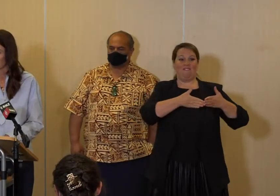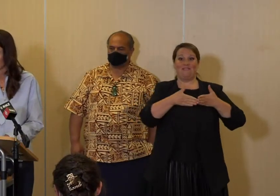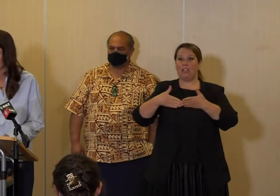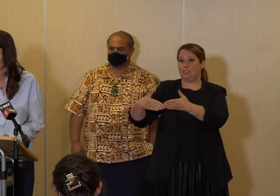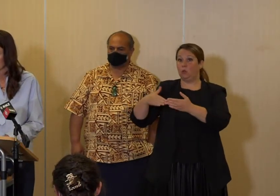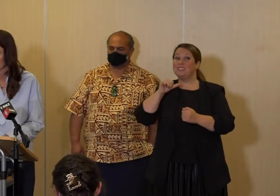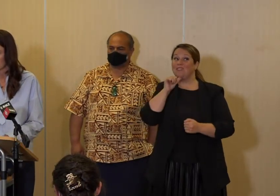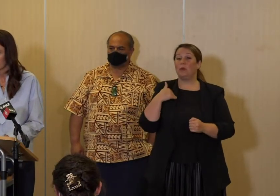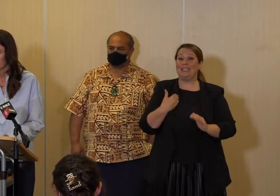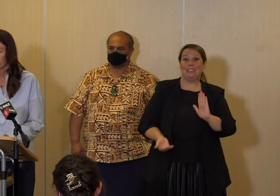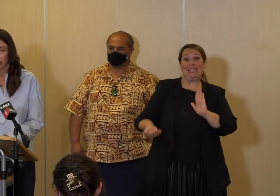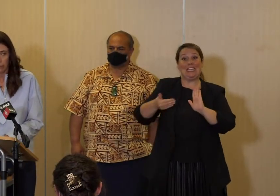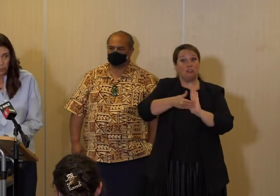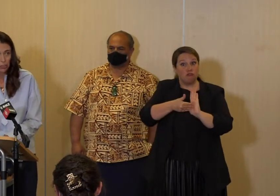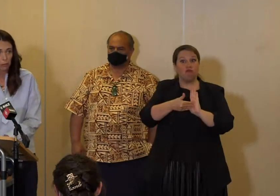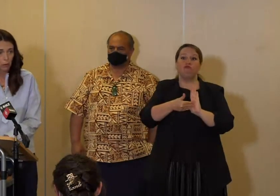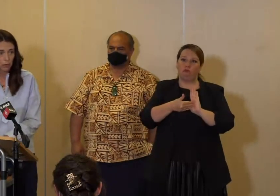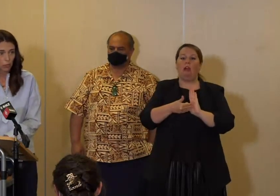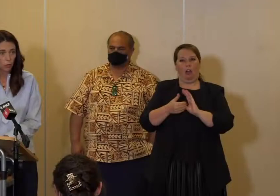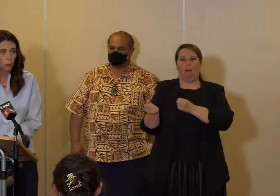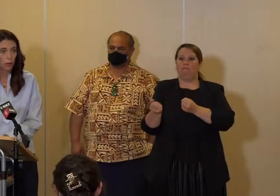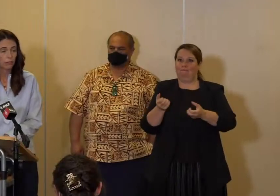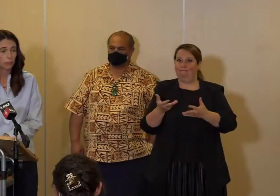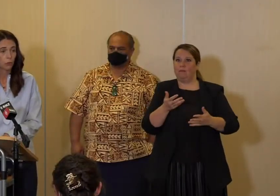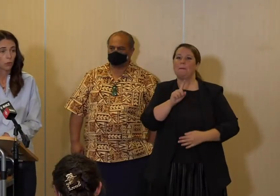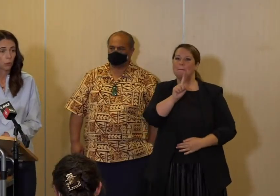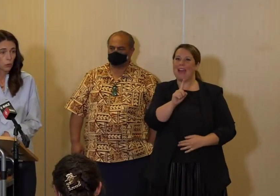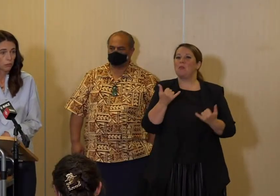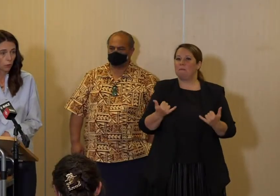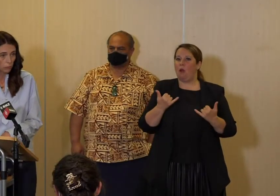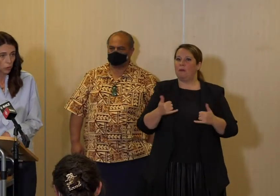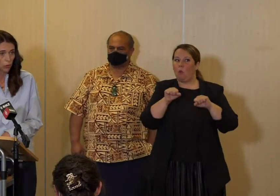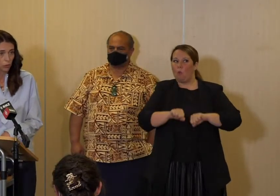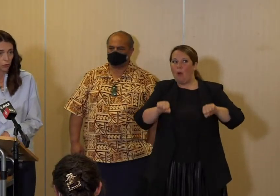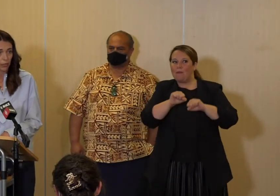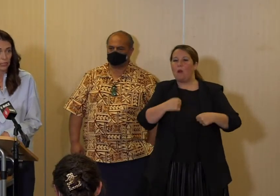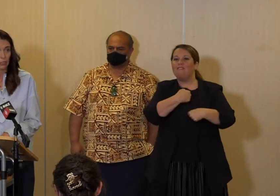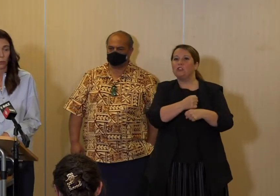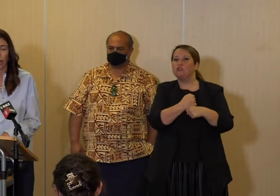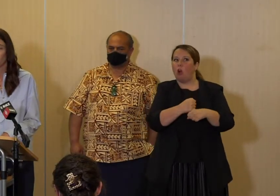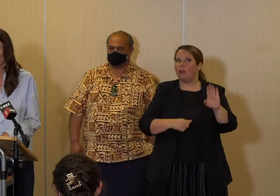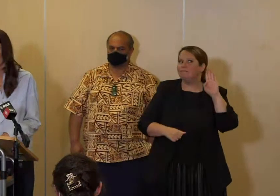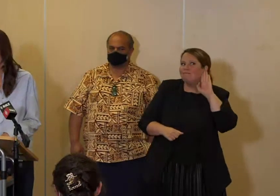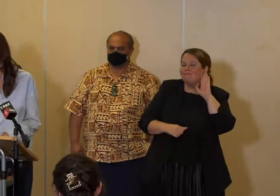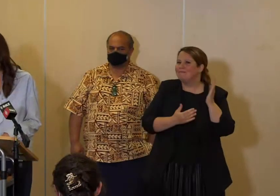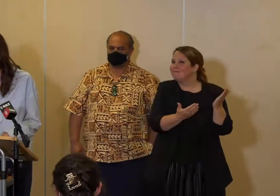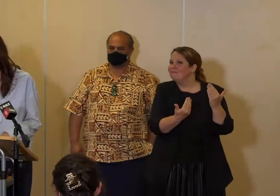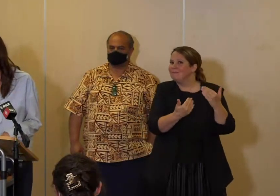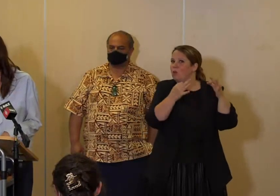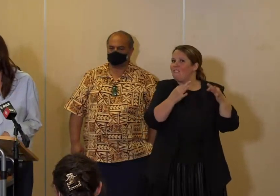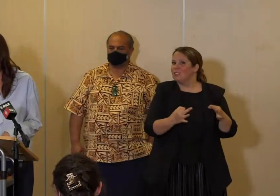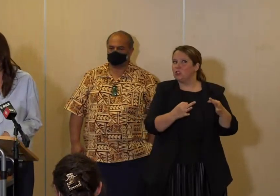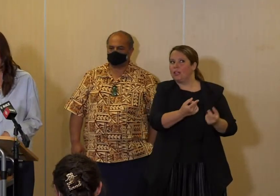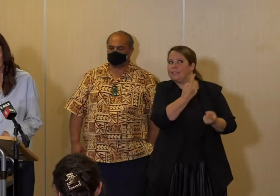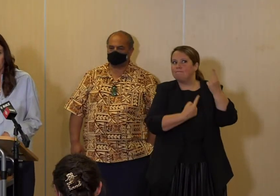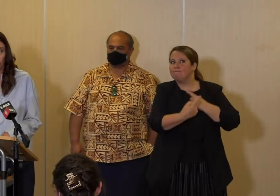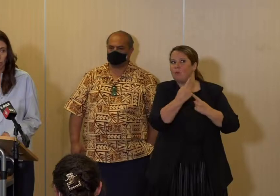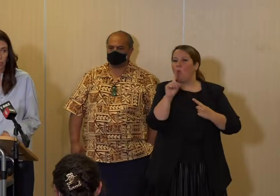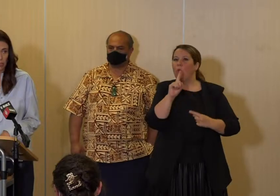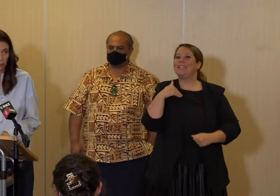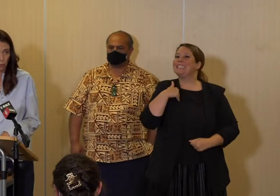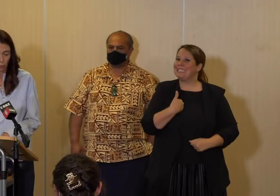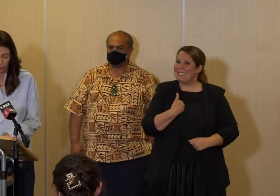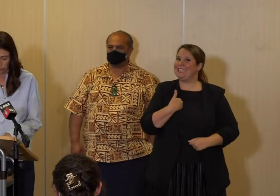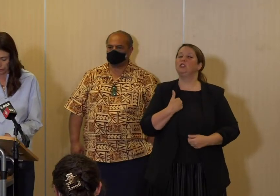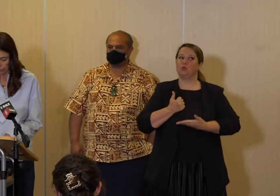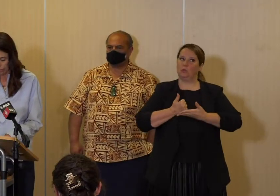additional provisions. Very much at the moment, though, we wait for word from Tongan authorities around what is required in Tonga